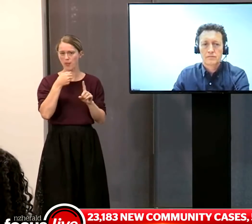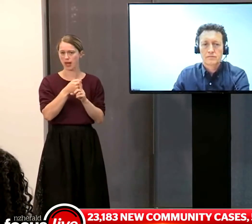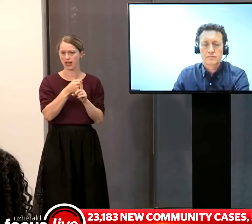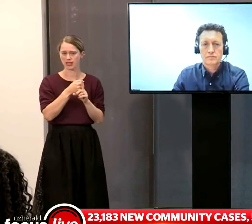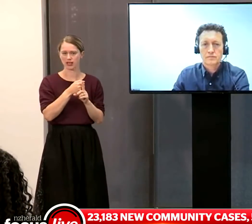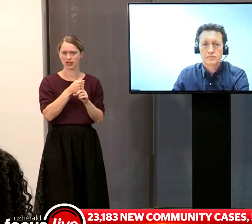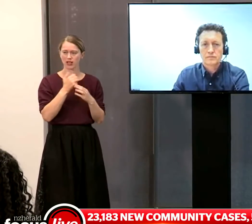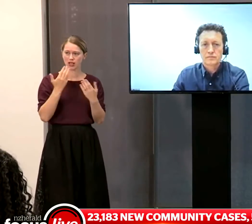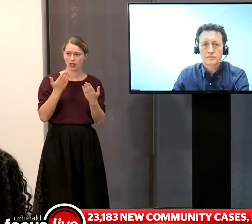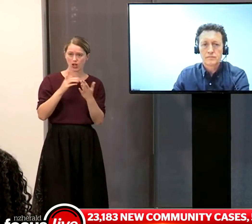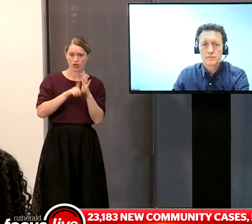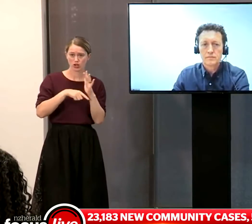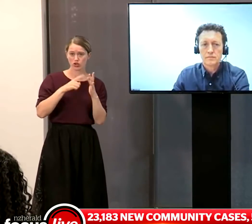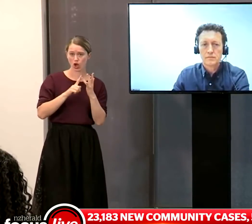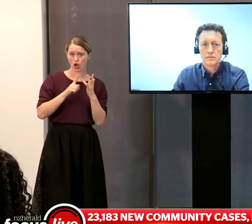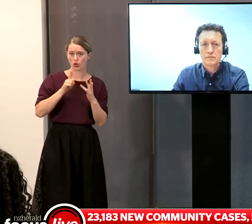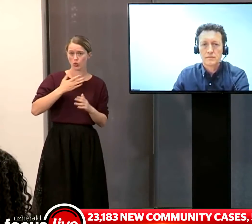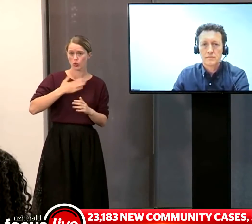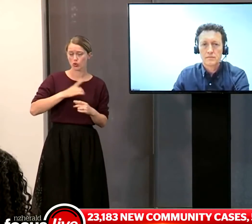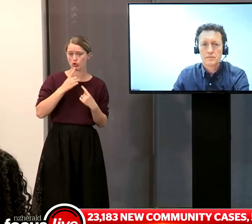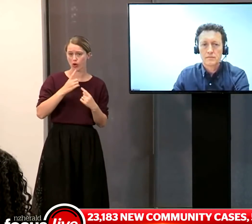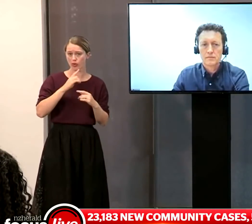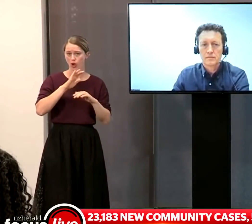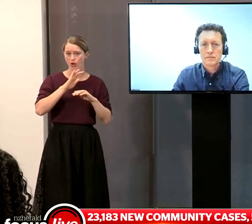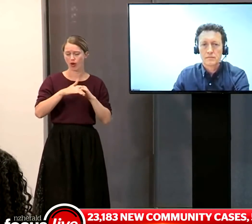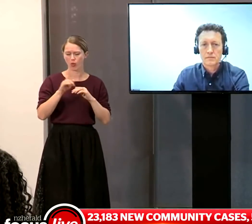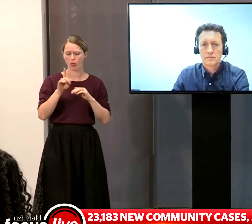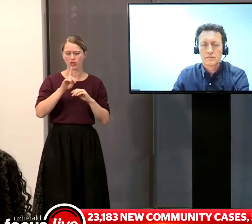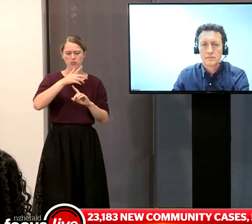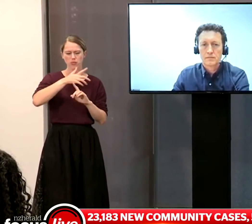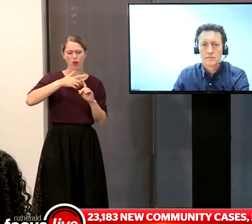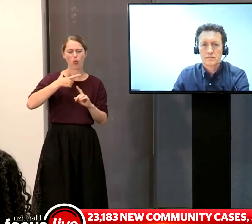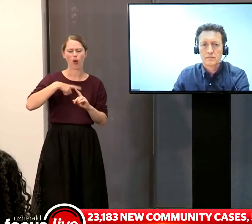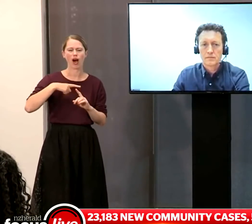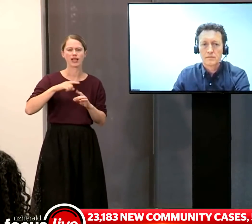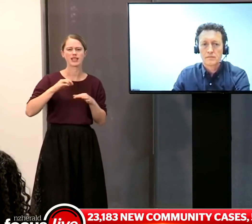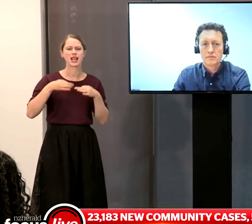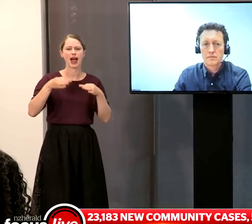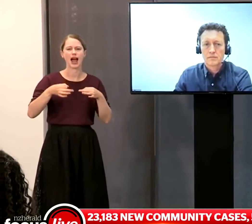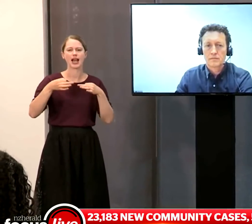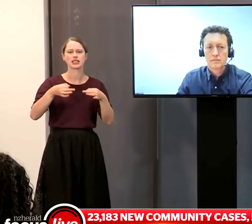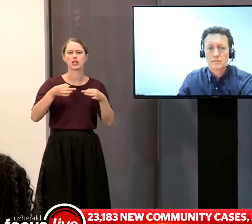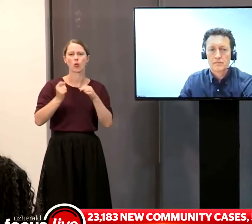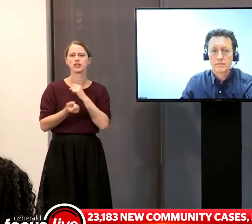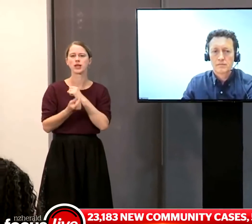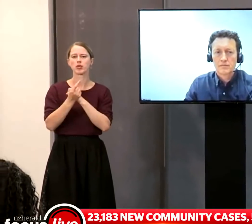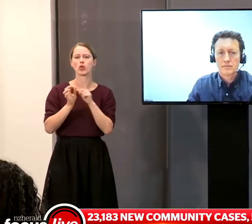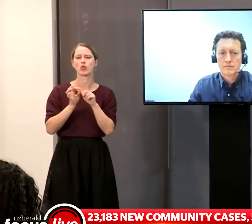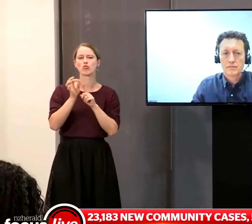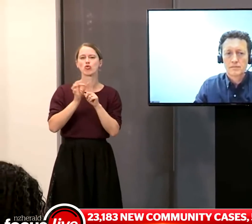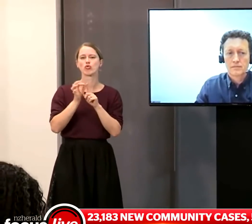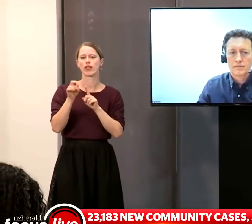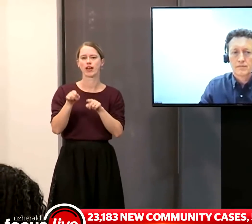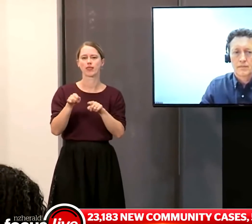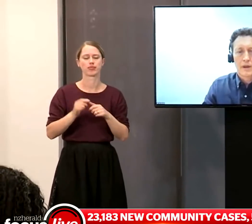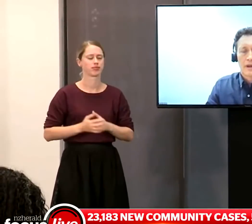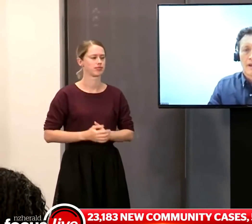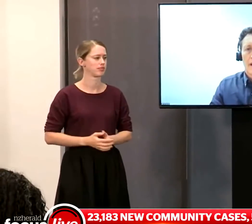affecting. But Joe, did you just want to comment on the what's behind some of those delays and the work that's going on to improve that?